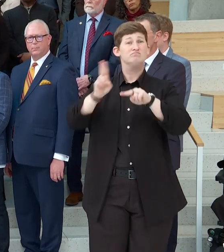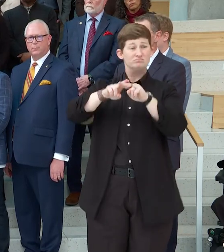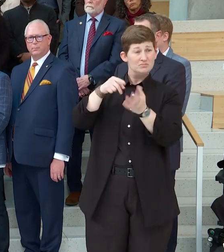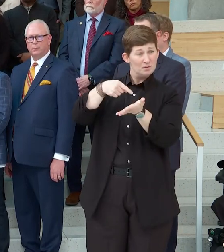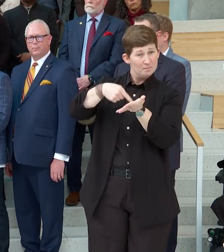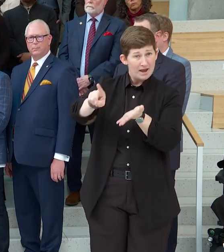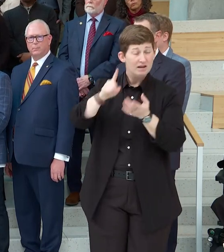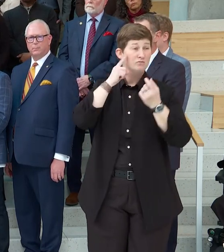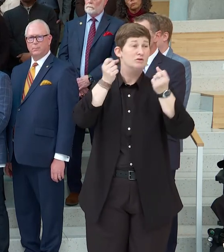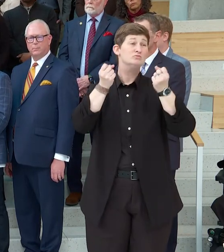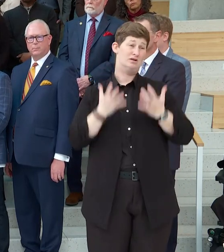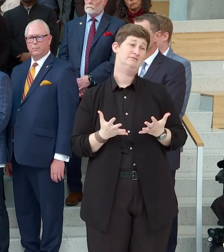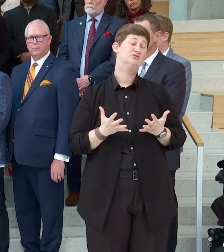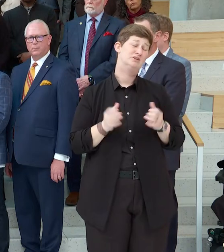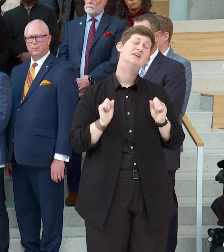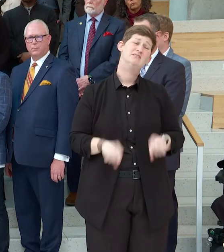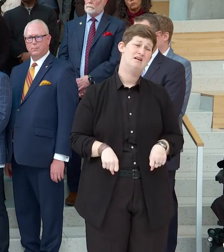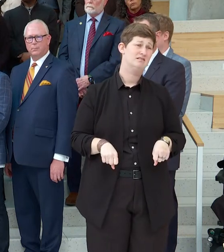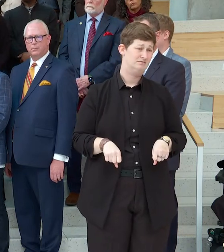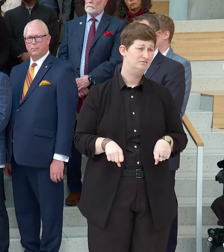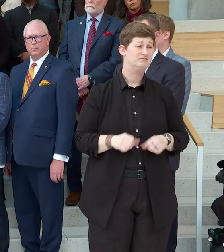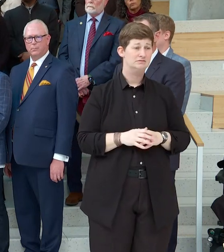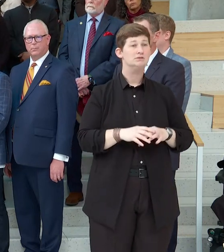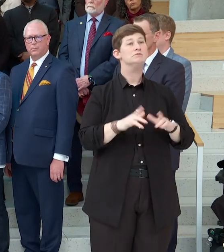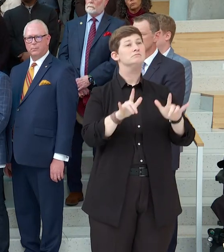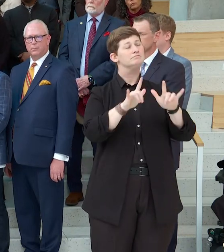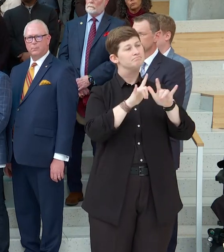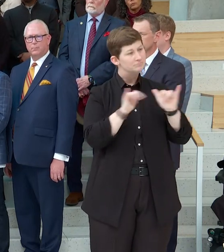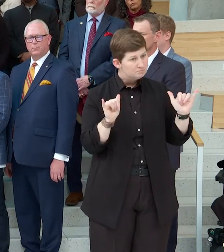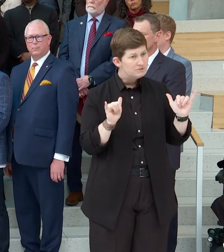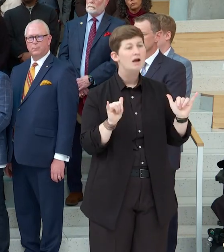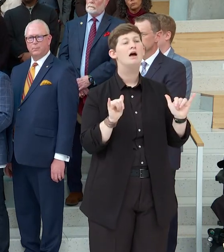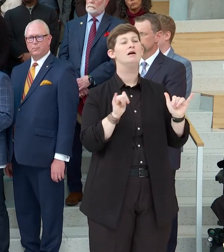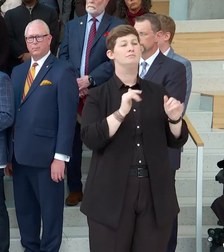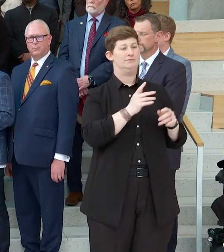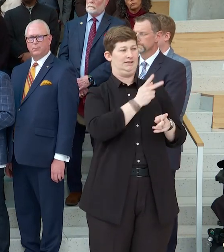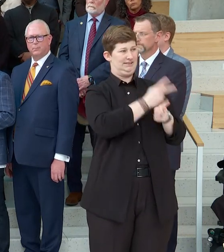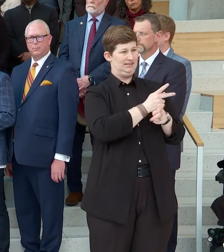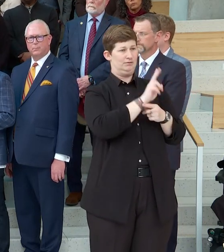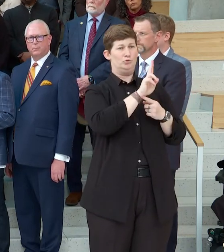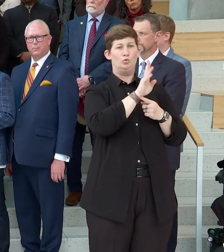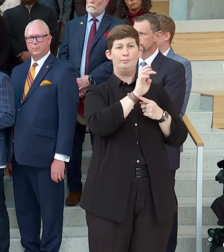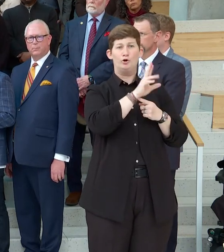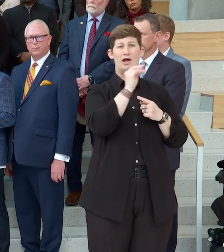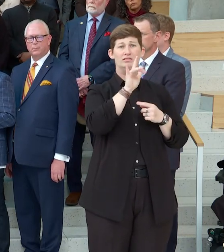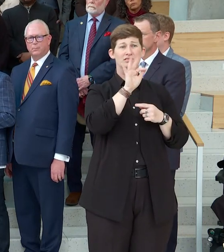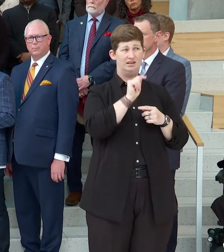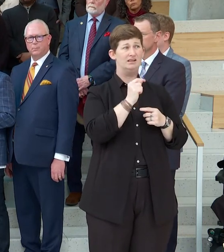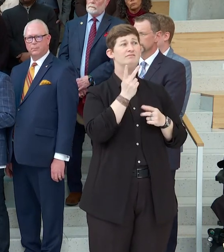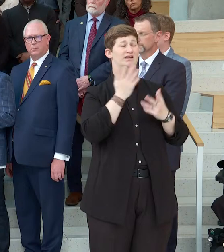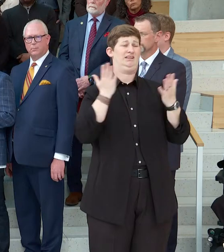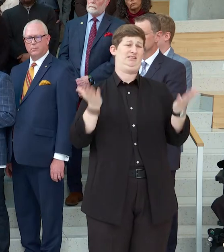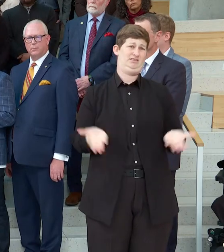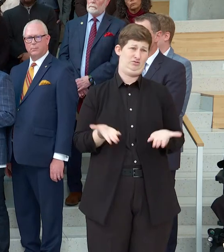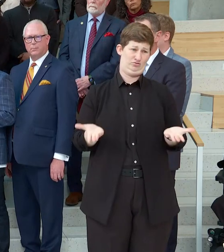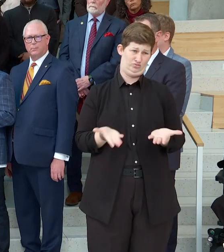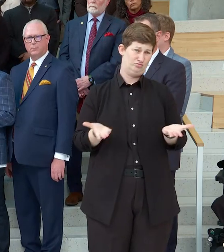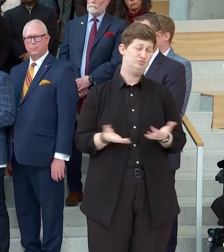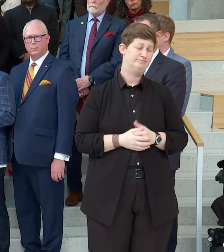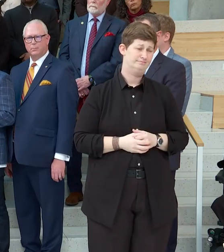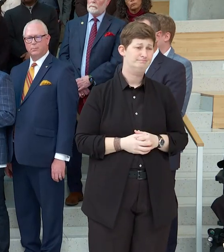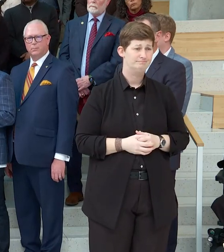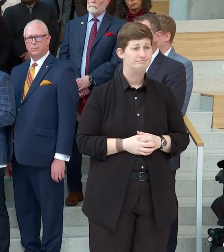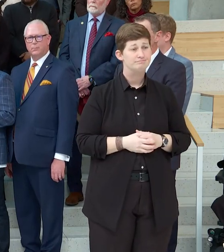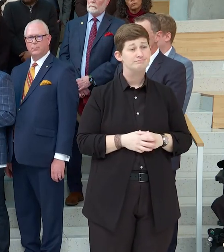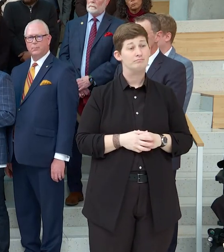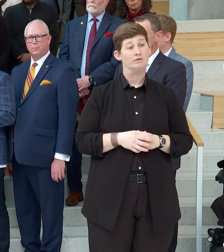drivers and simultaneously keep Uber and Lyft in our city. For those that are setting up the argument that